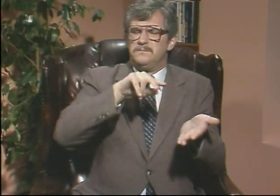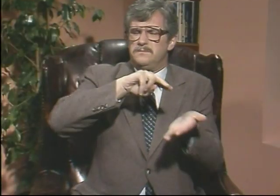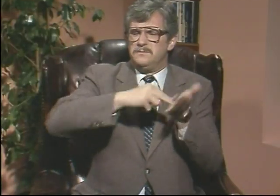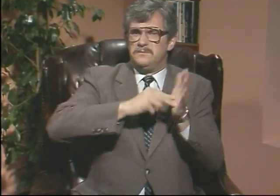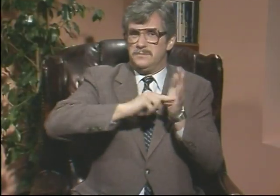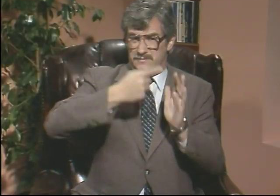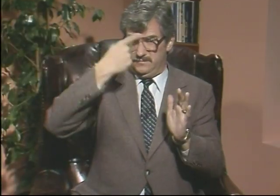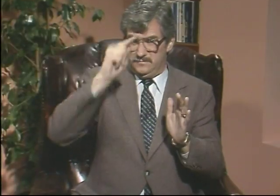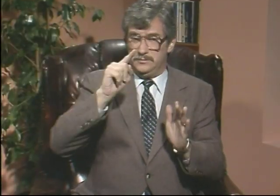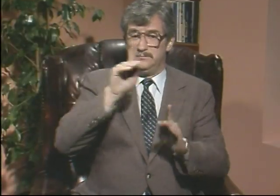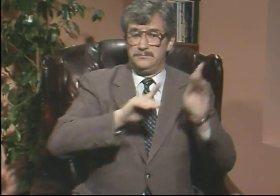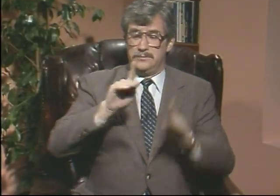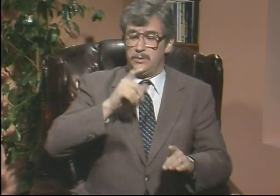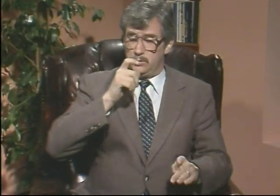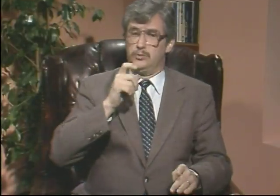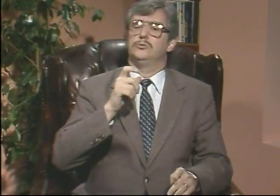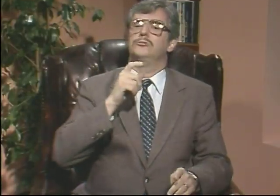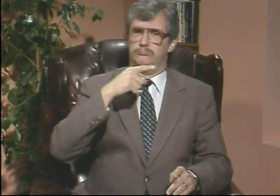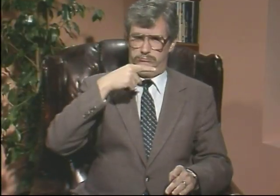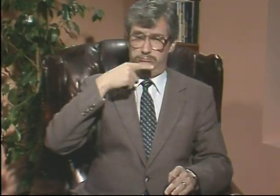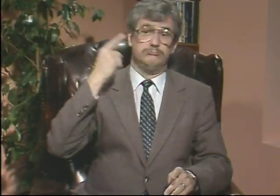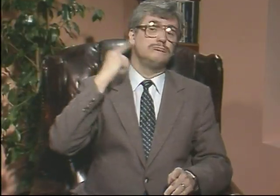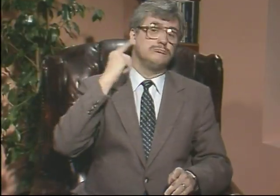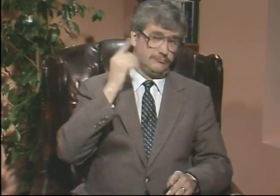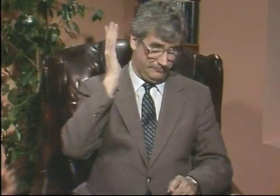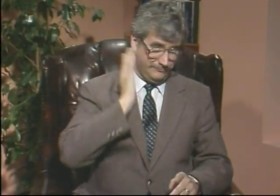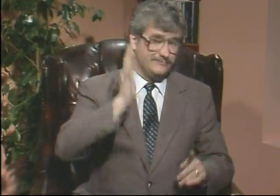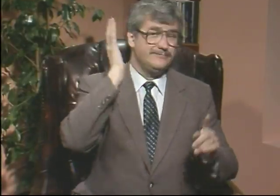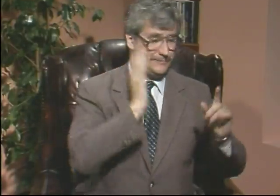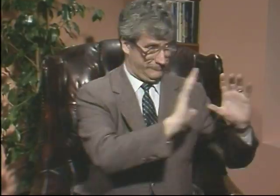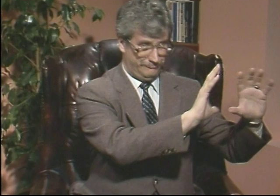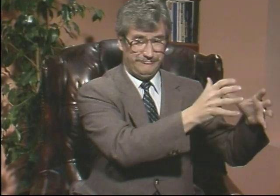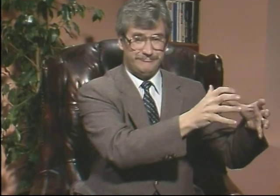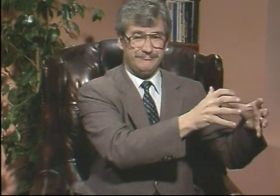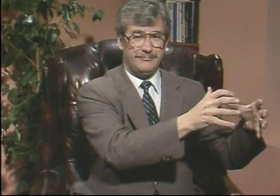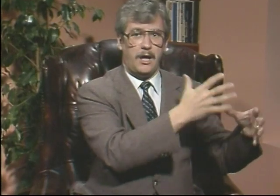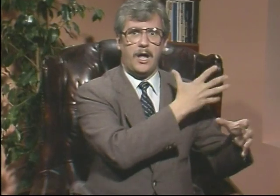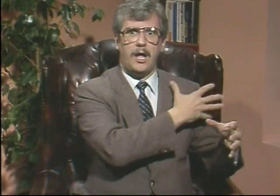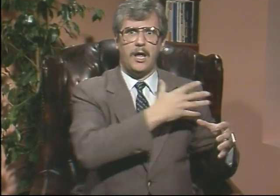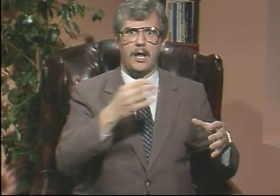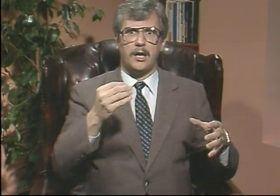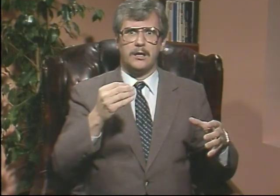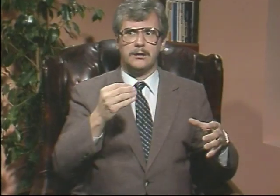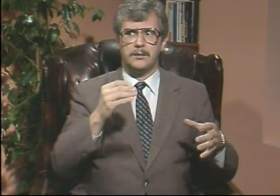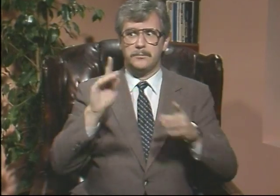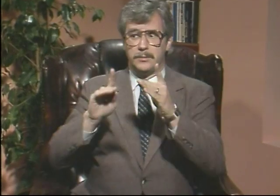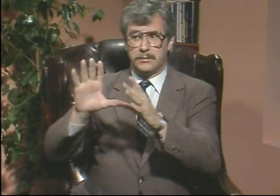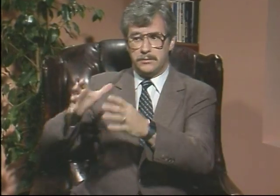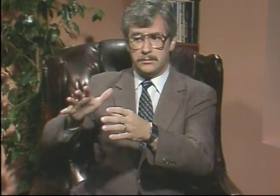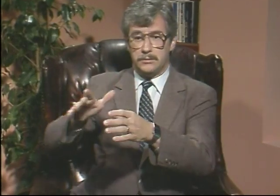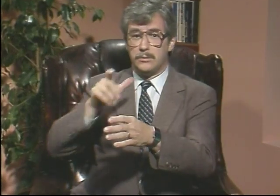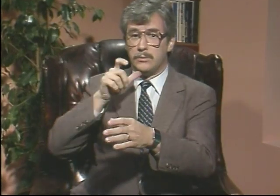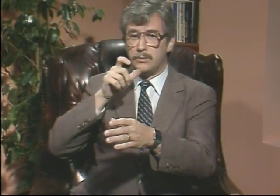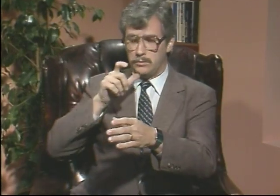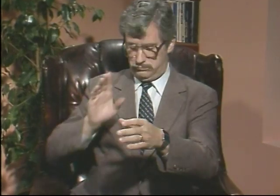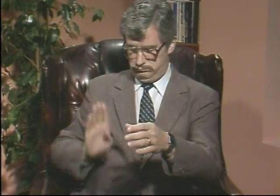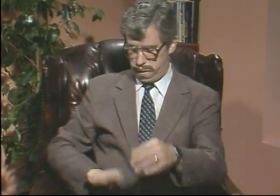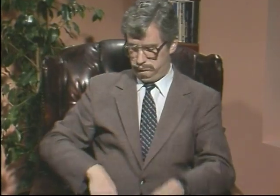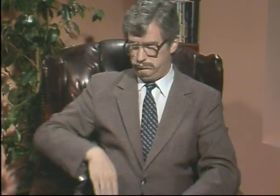implications. And what are the implications for those people who have heard before and people